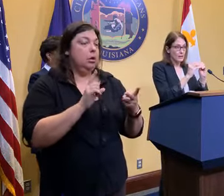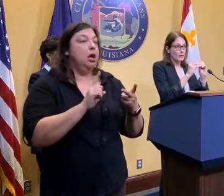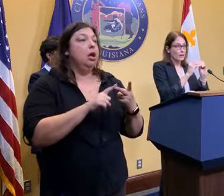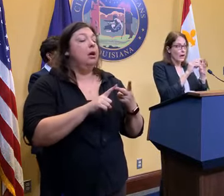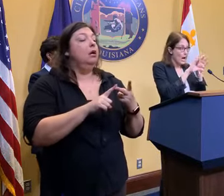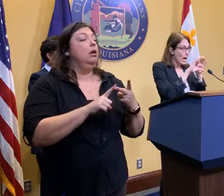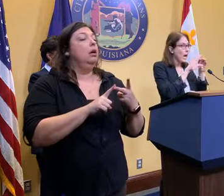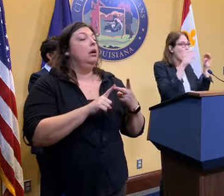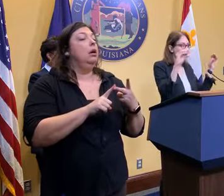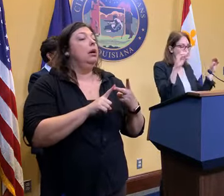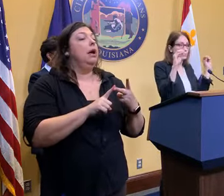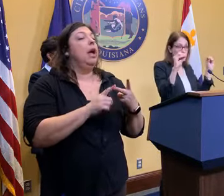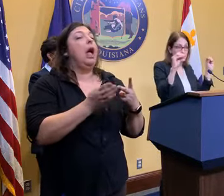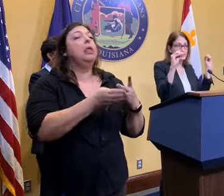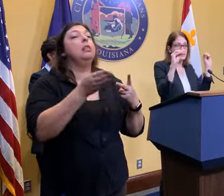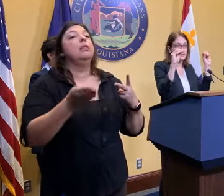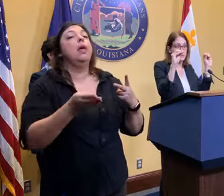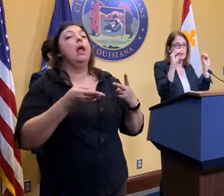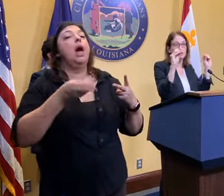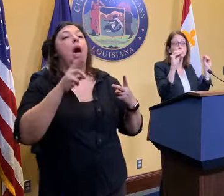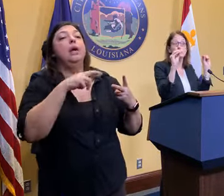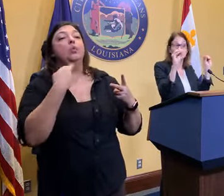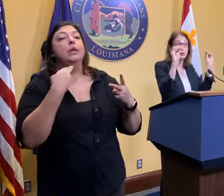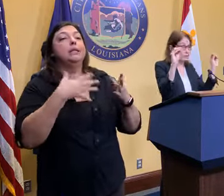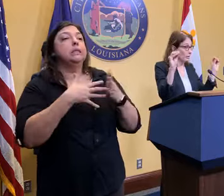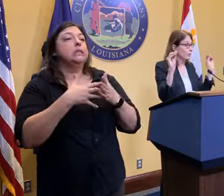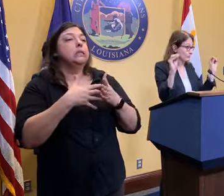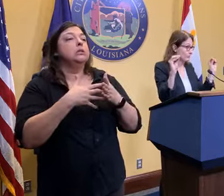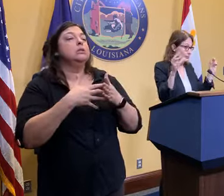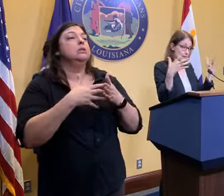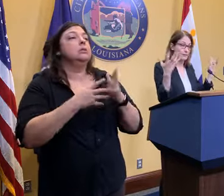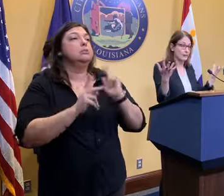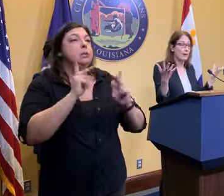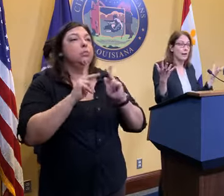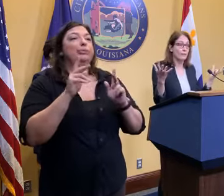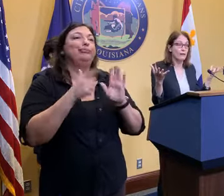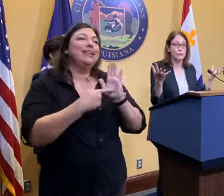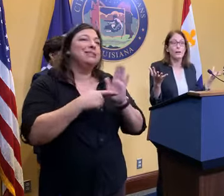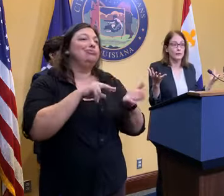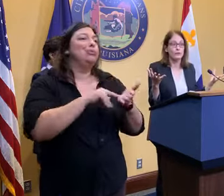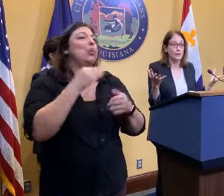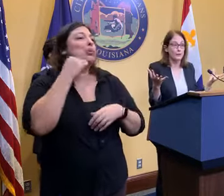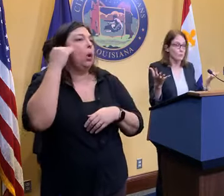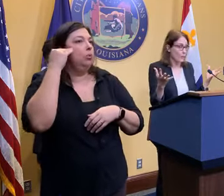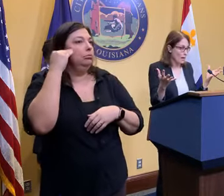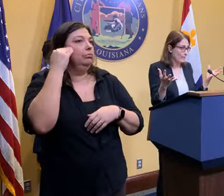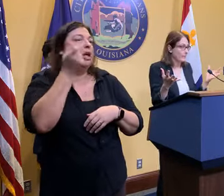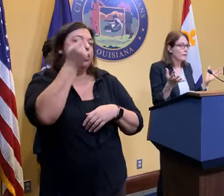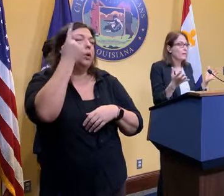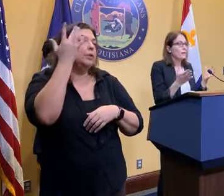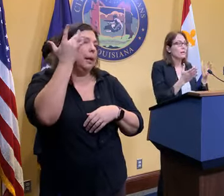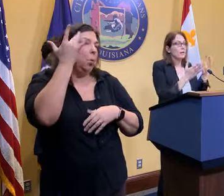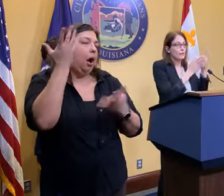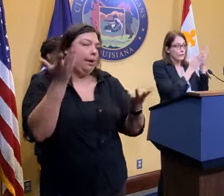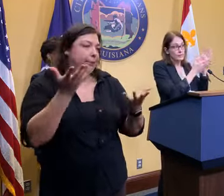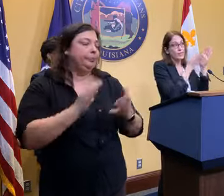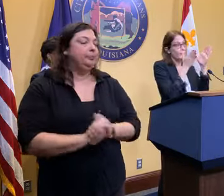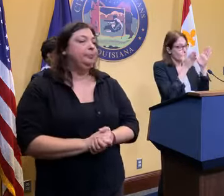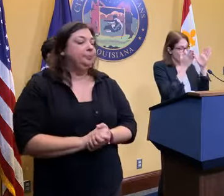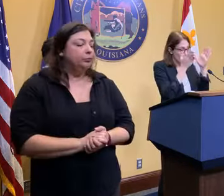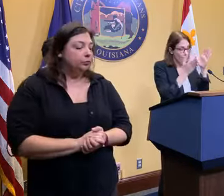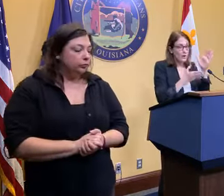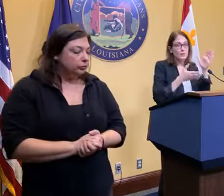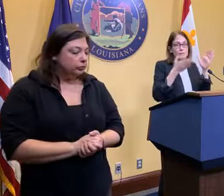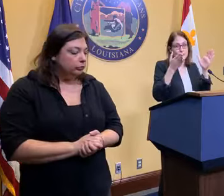likely high-risk individuals like nursing home residents, and everybody understands why. There is